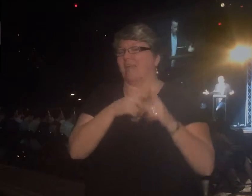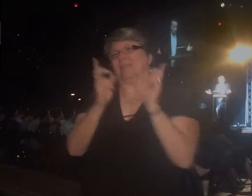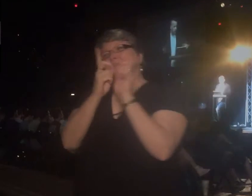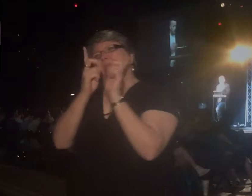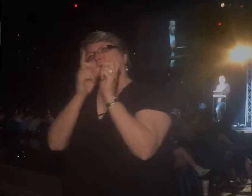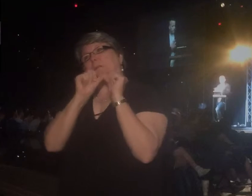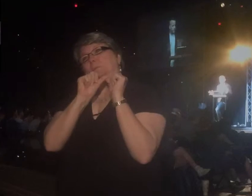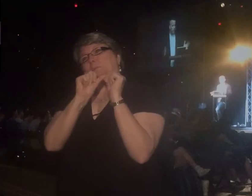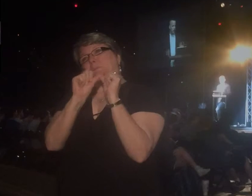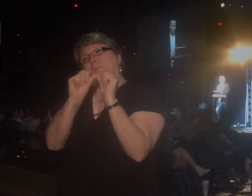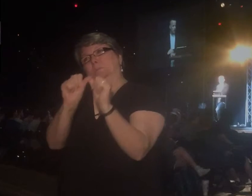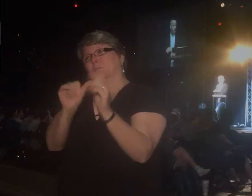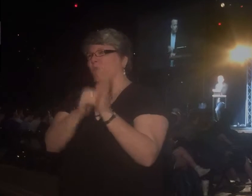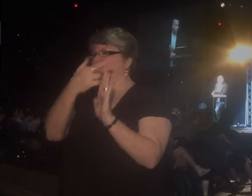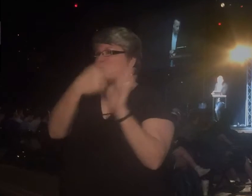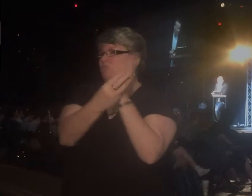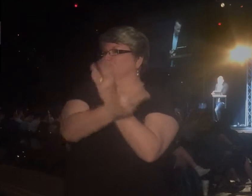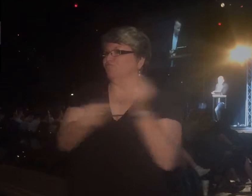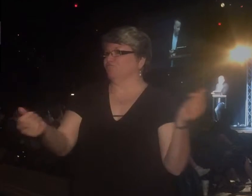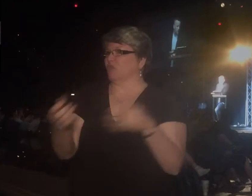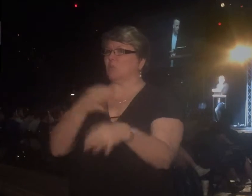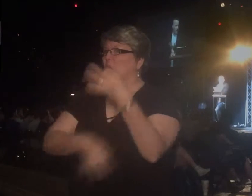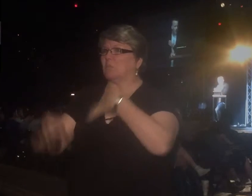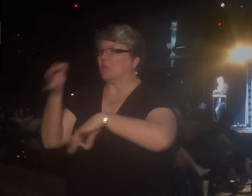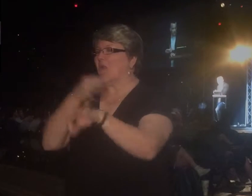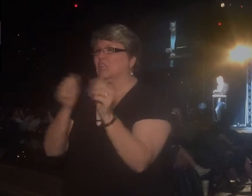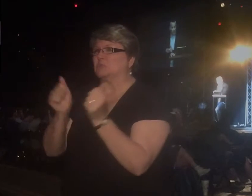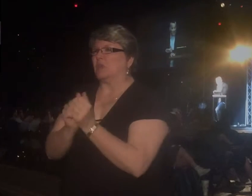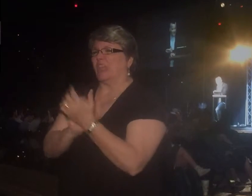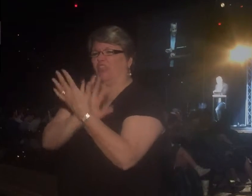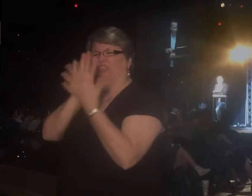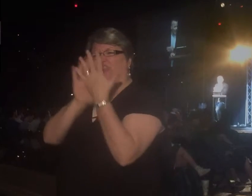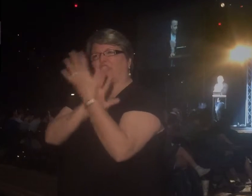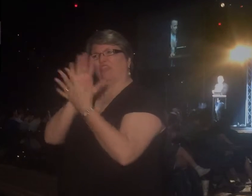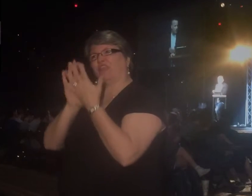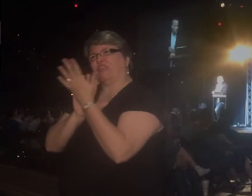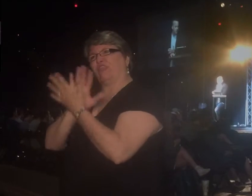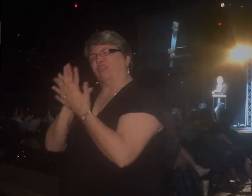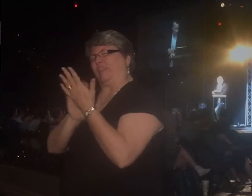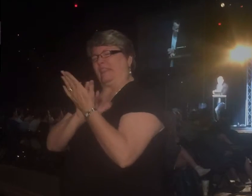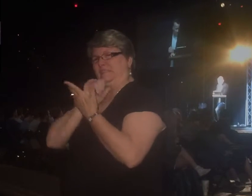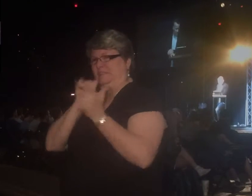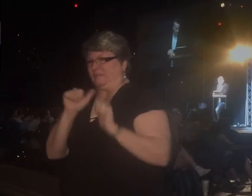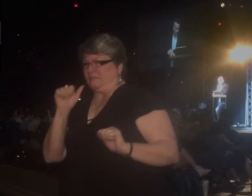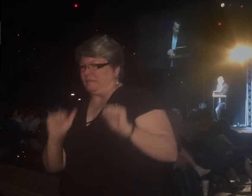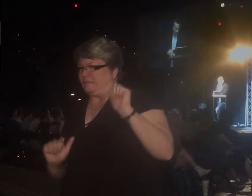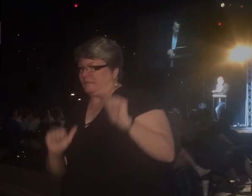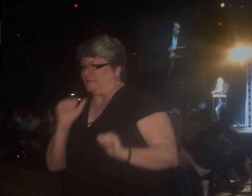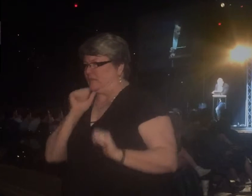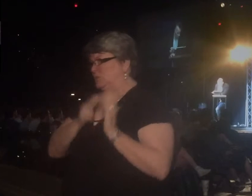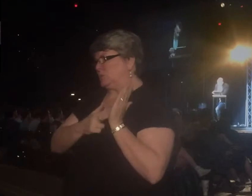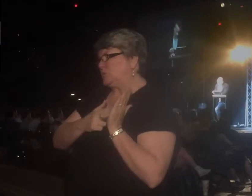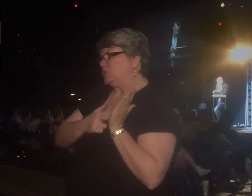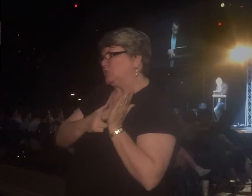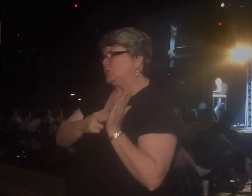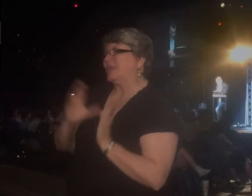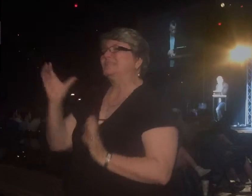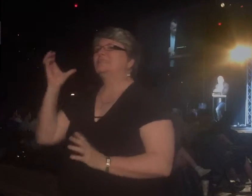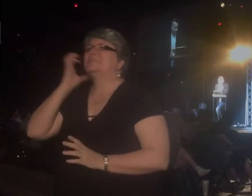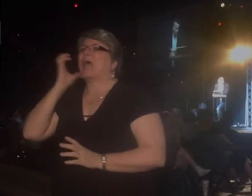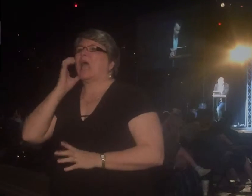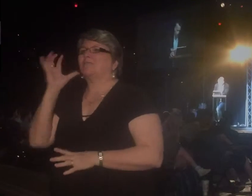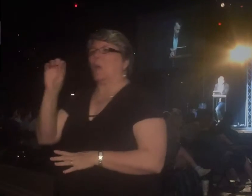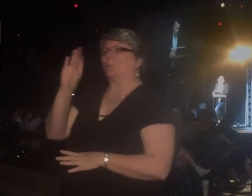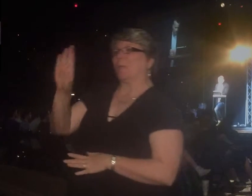rules of courtship have dissolved. They've been replaced by ambiguity and uncertainty. Cell phones,